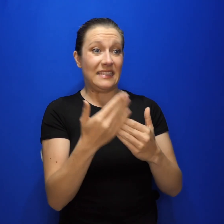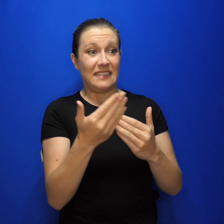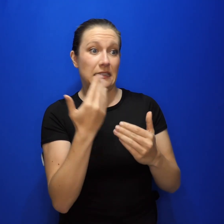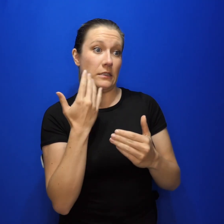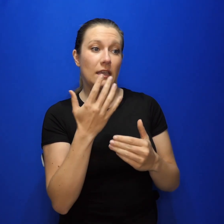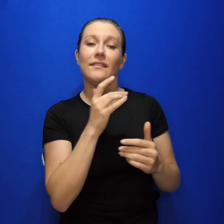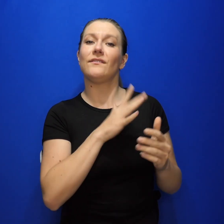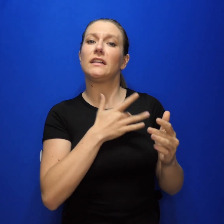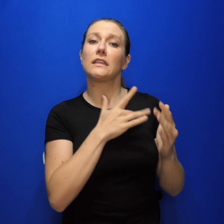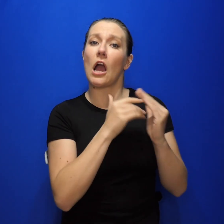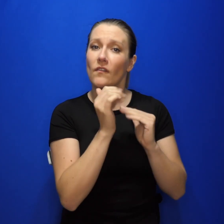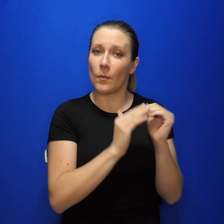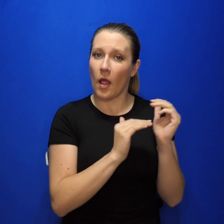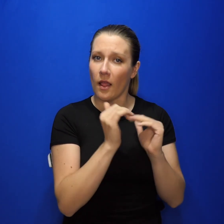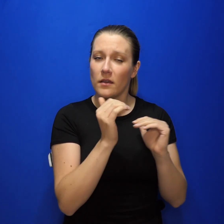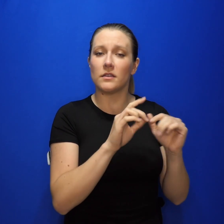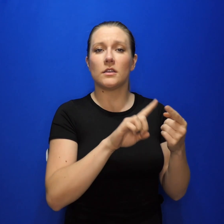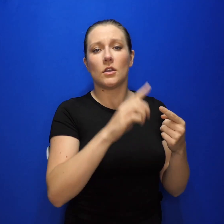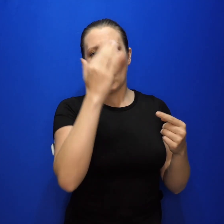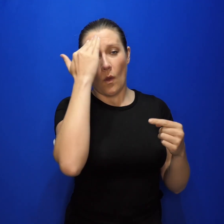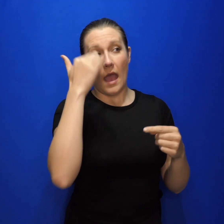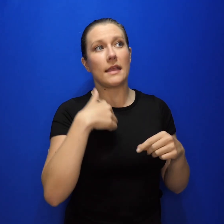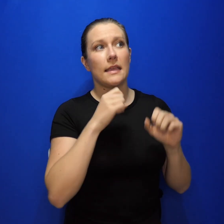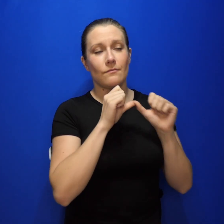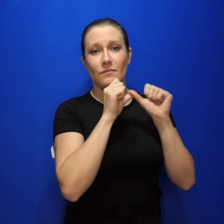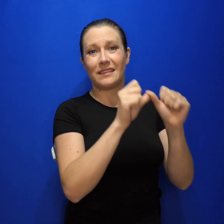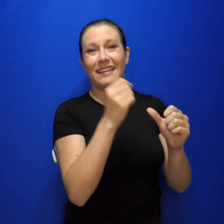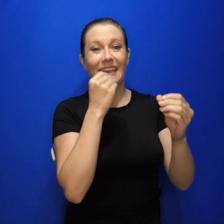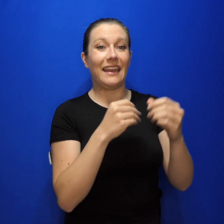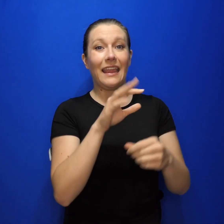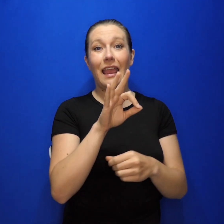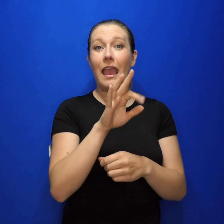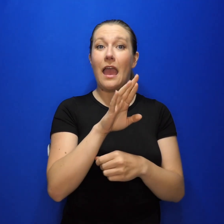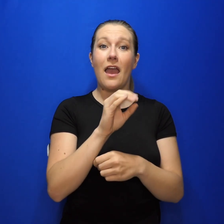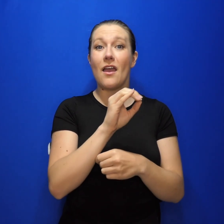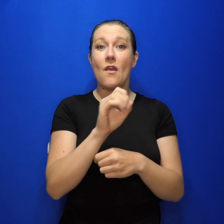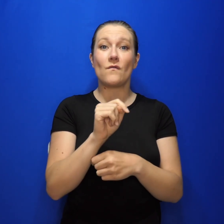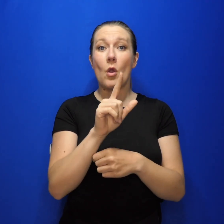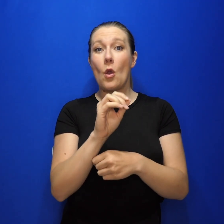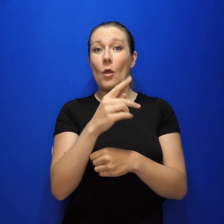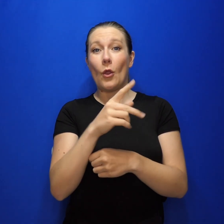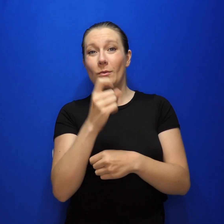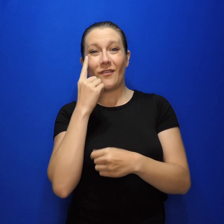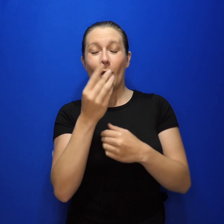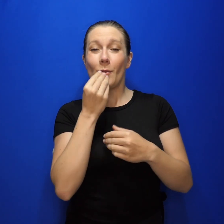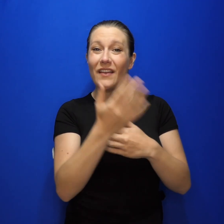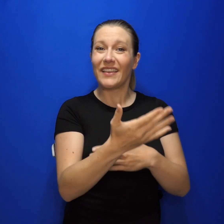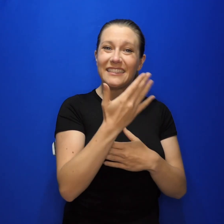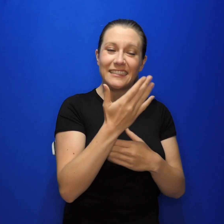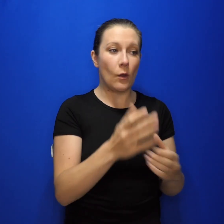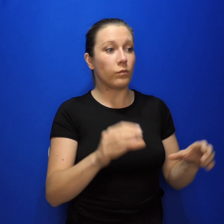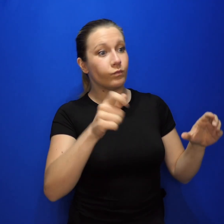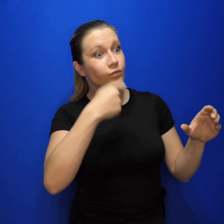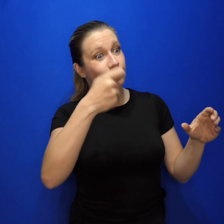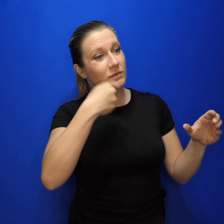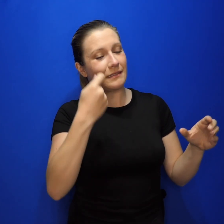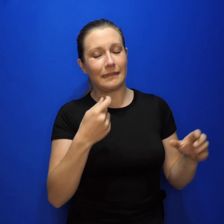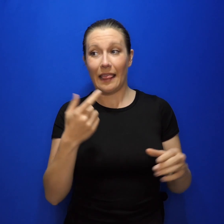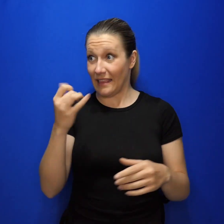piece. It's a comfort to know, well, I can keep eating, Fruit Loops for breakfast. Well, and that's the other thing, is they don't ask you how you eat.